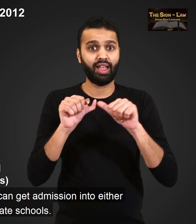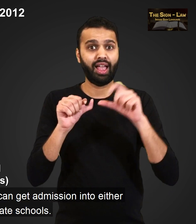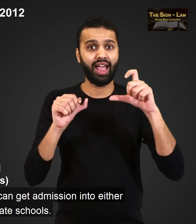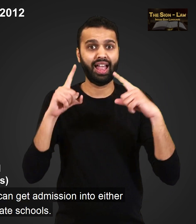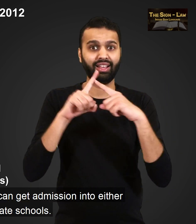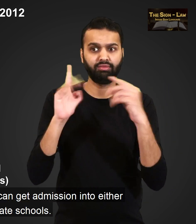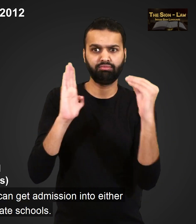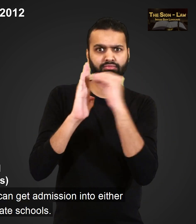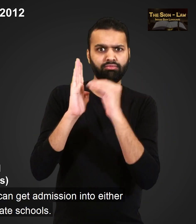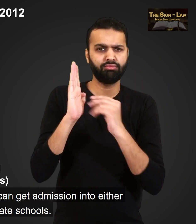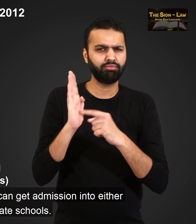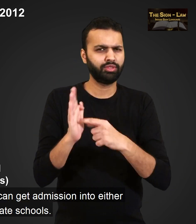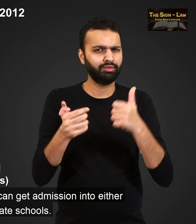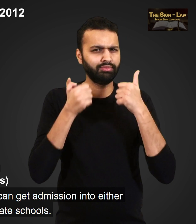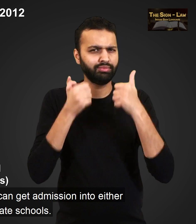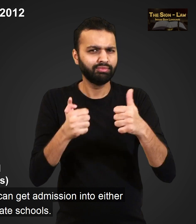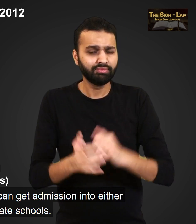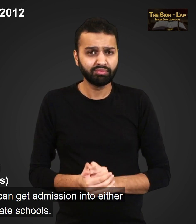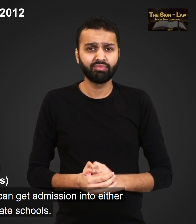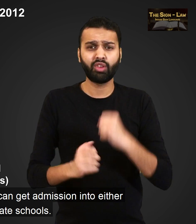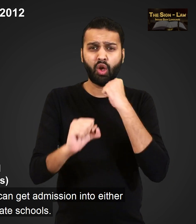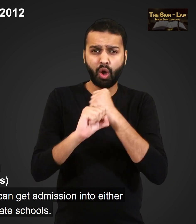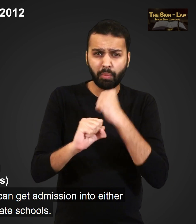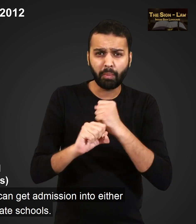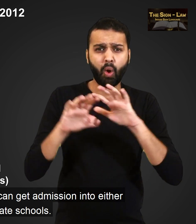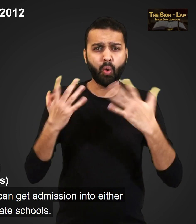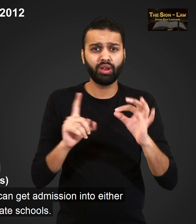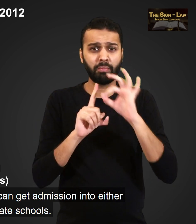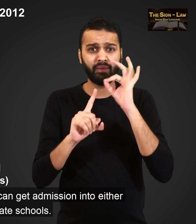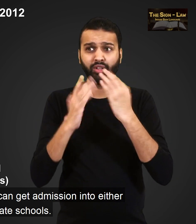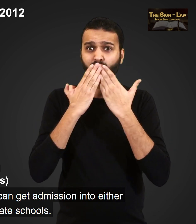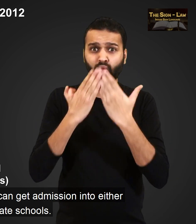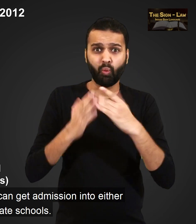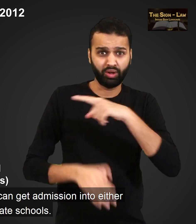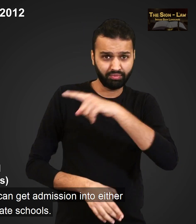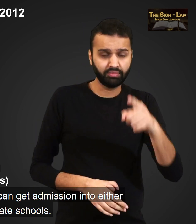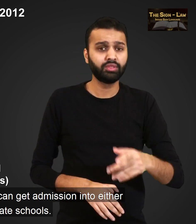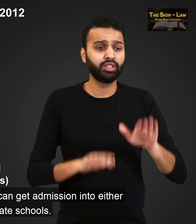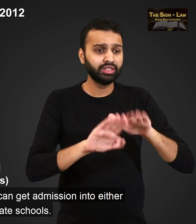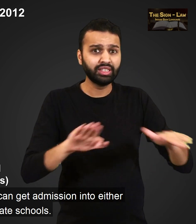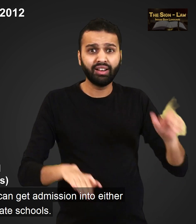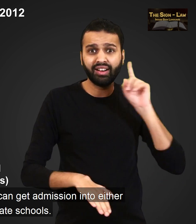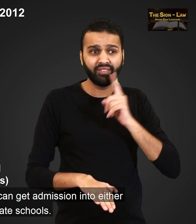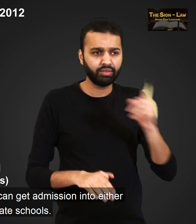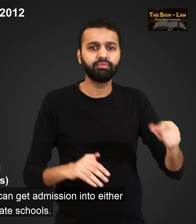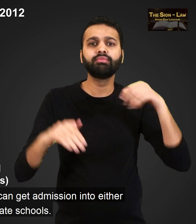According to the Act, deaf children can get admission into either government or private schools.